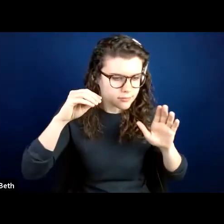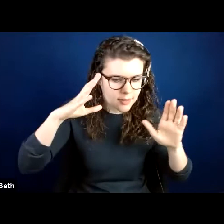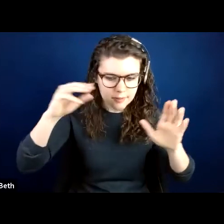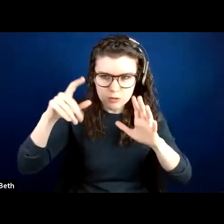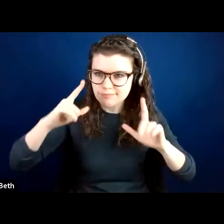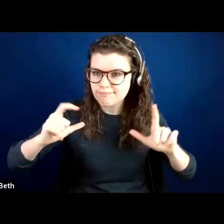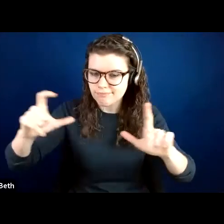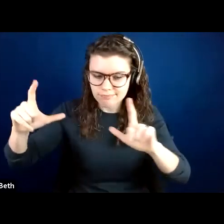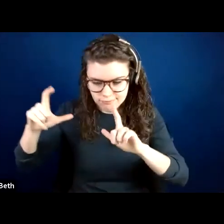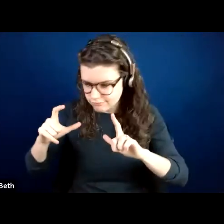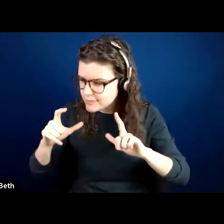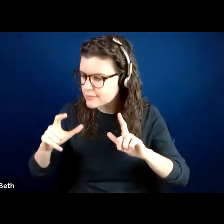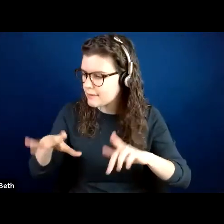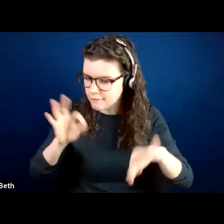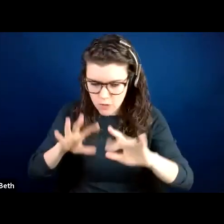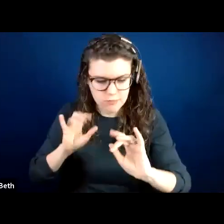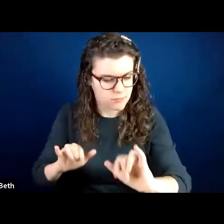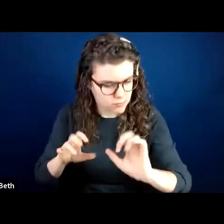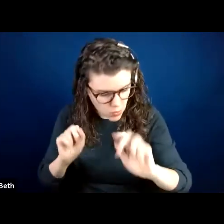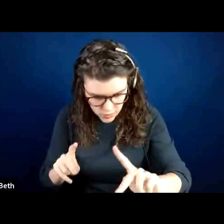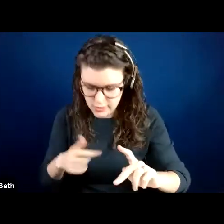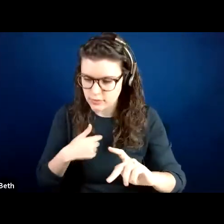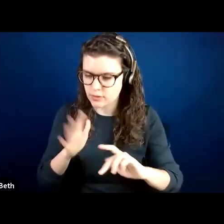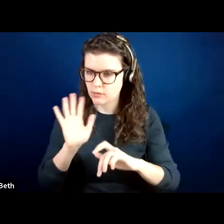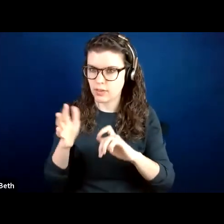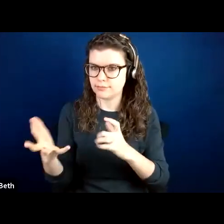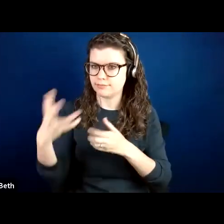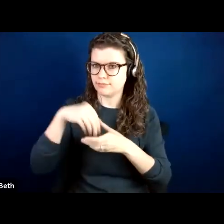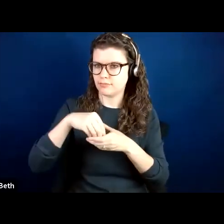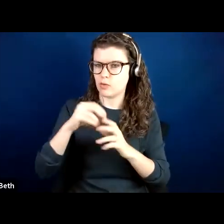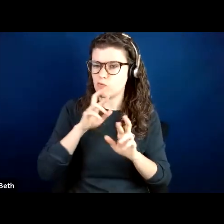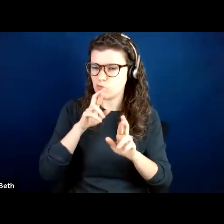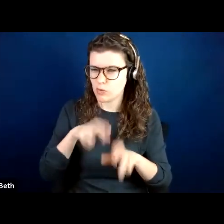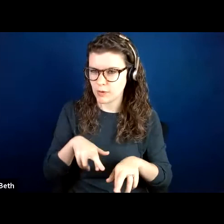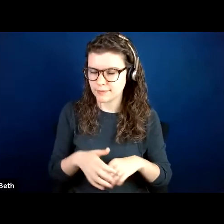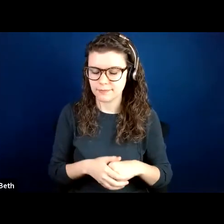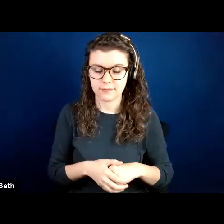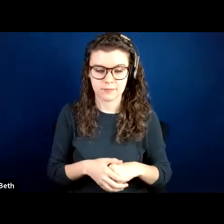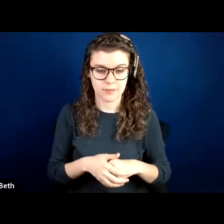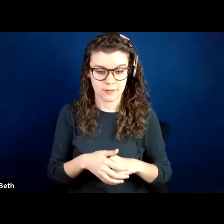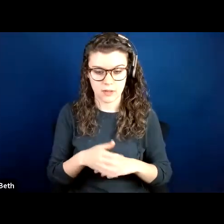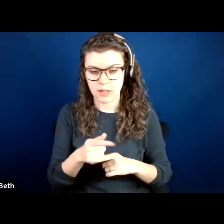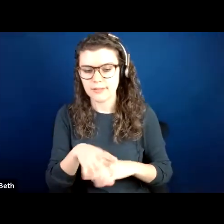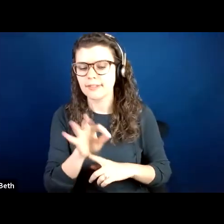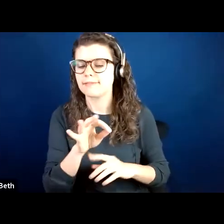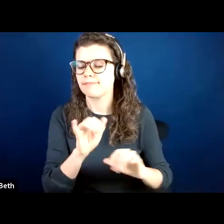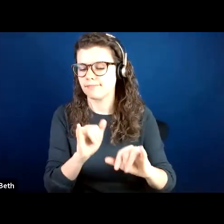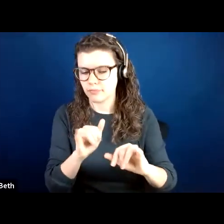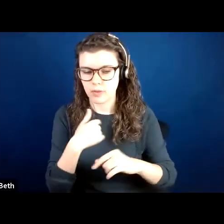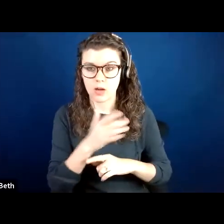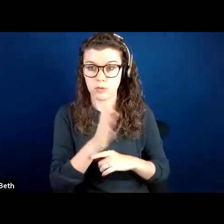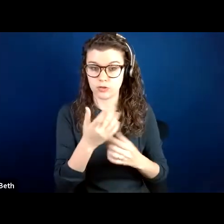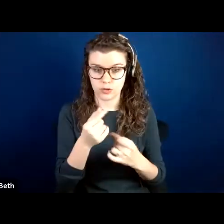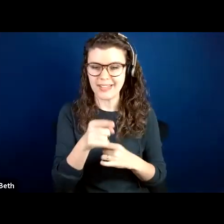found. And then there's, for each finding, I put the applicable standards under